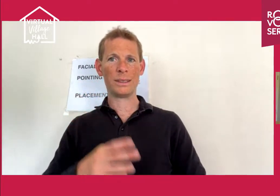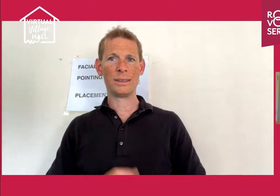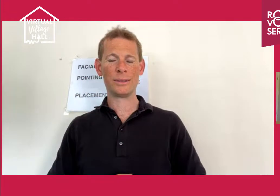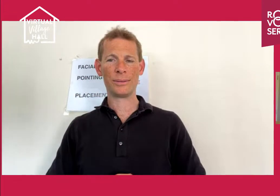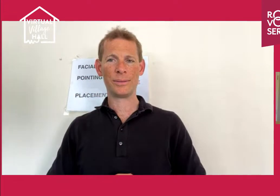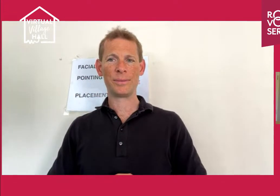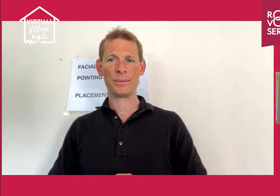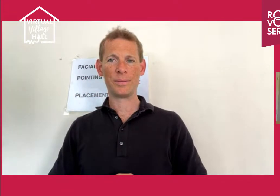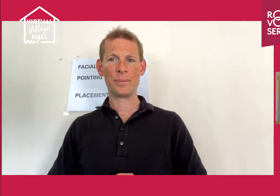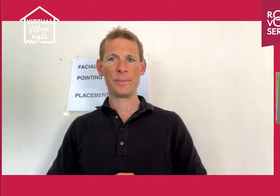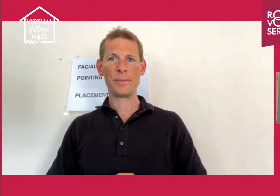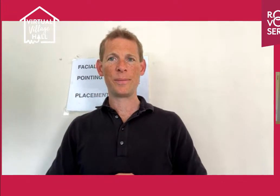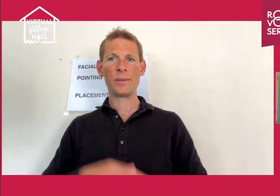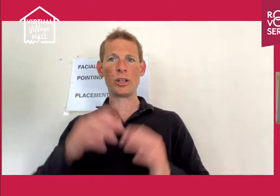And 5 again.